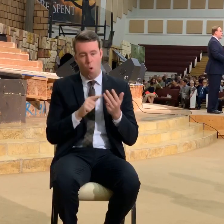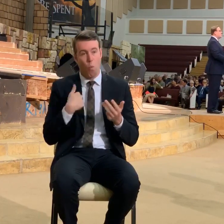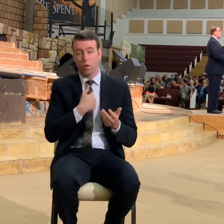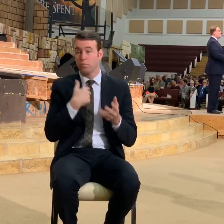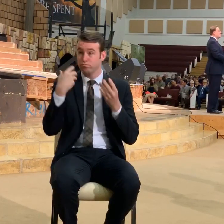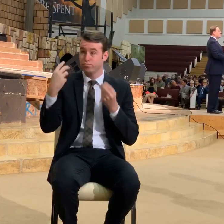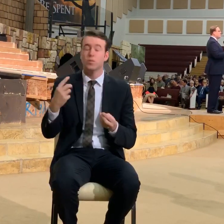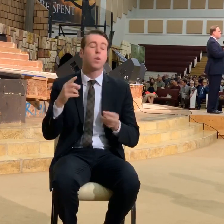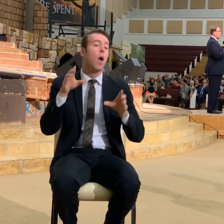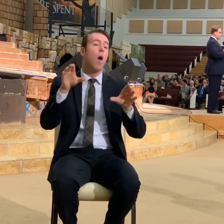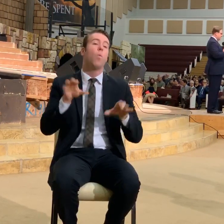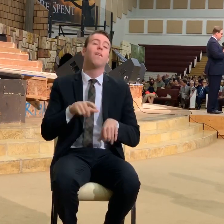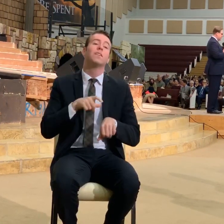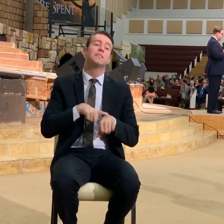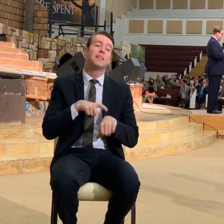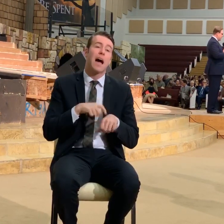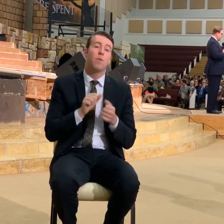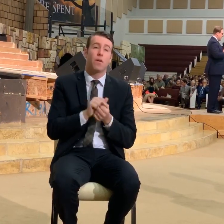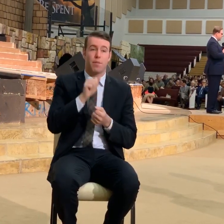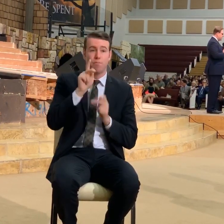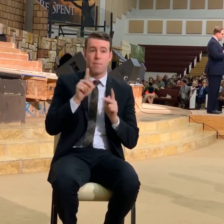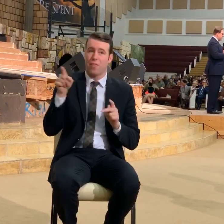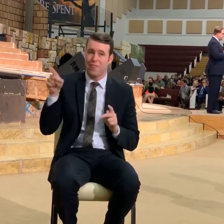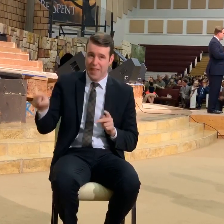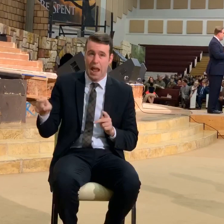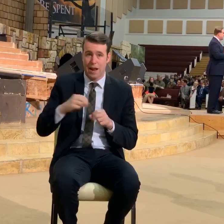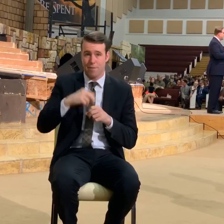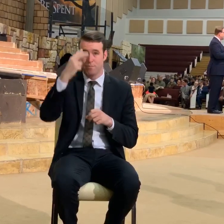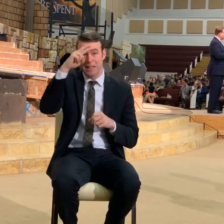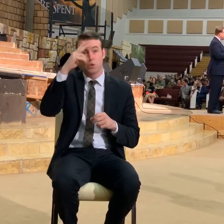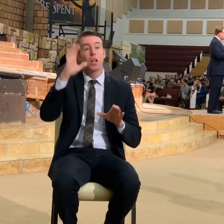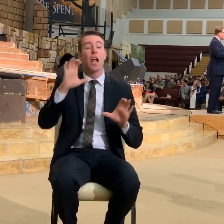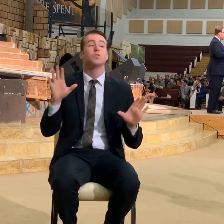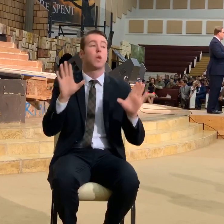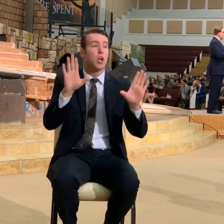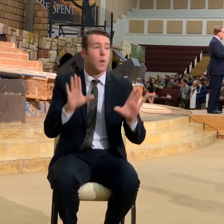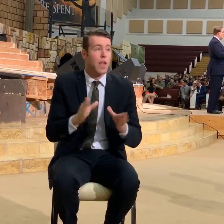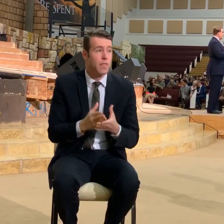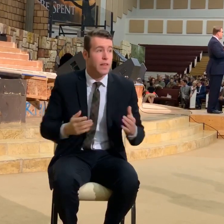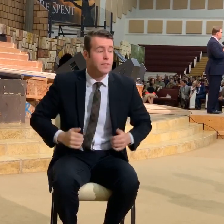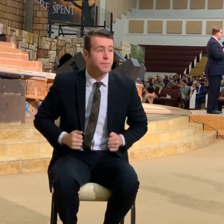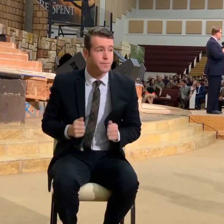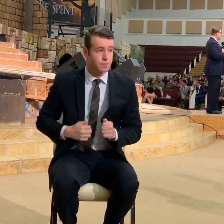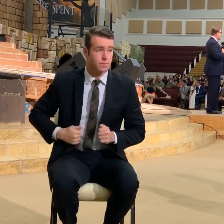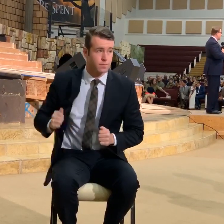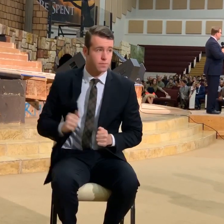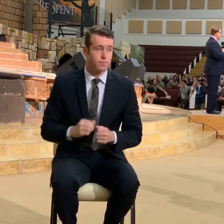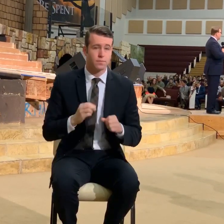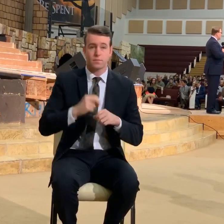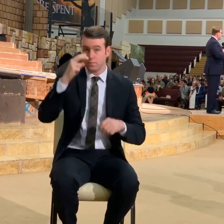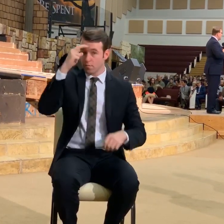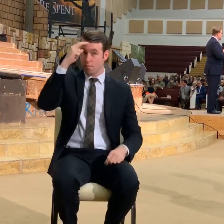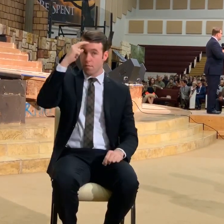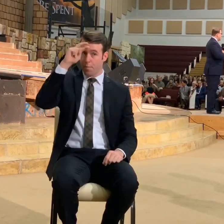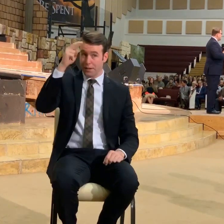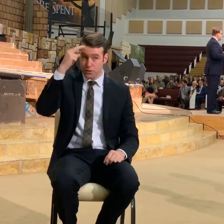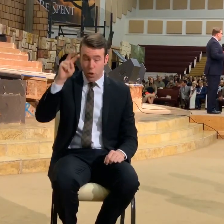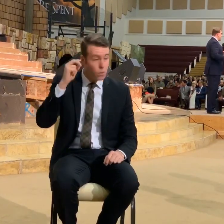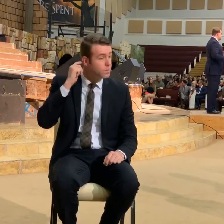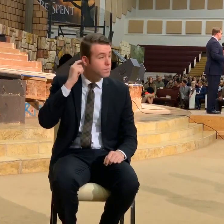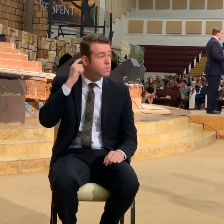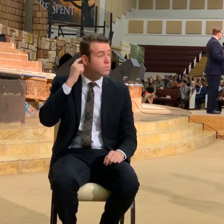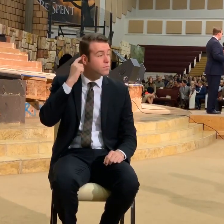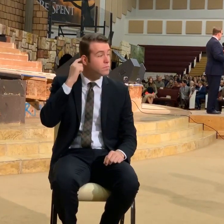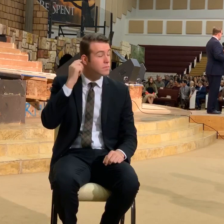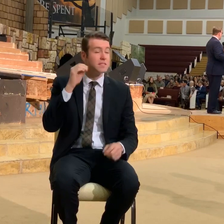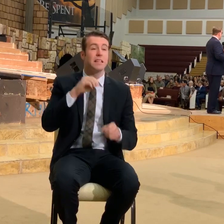Wonderful time with the brethren and sisters there. God's doing some great things in Mexico. One of those things is